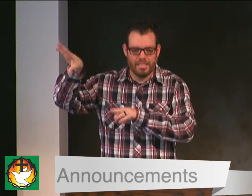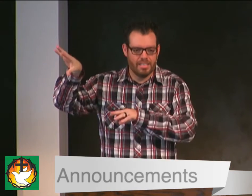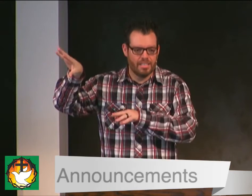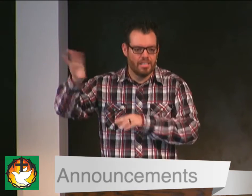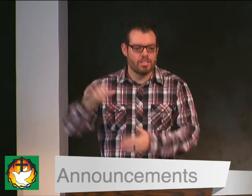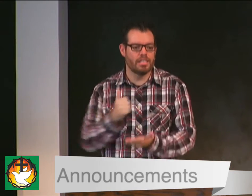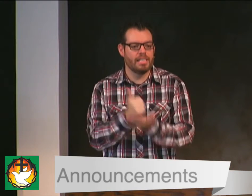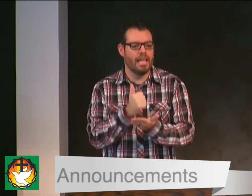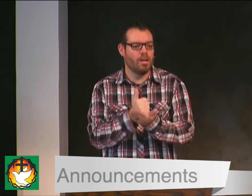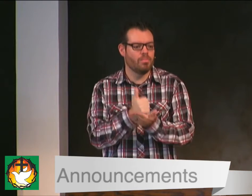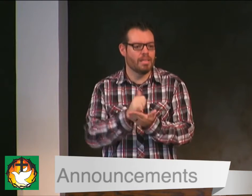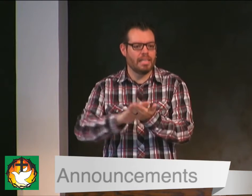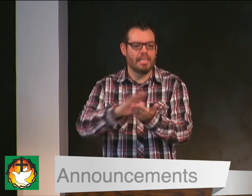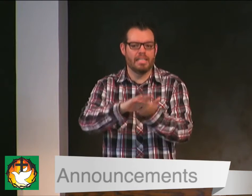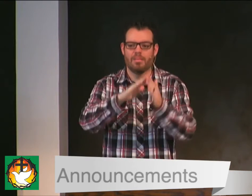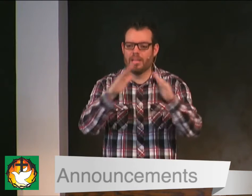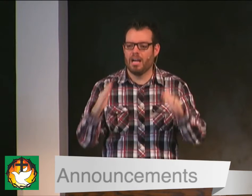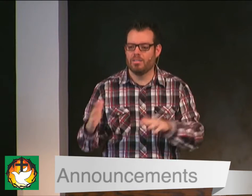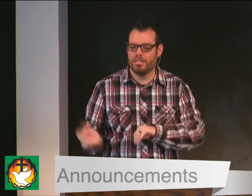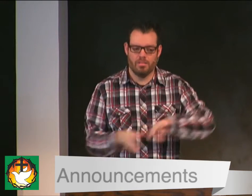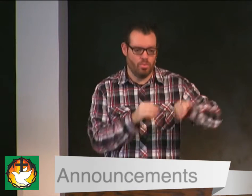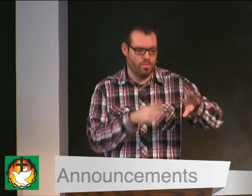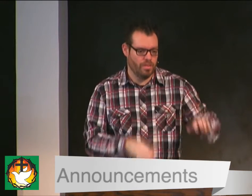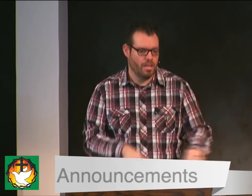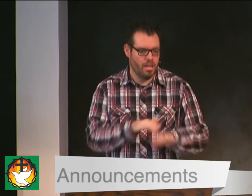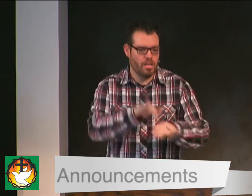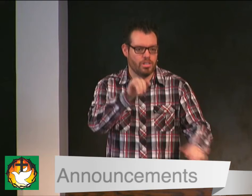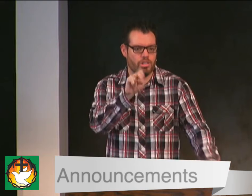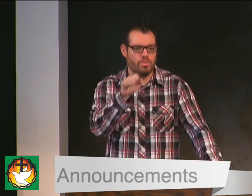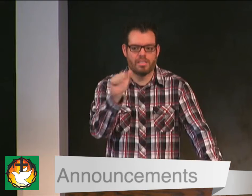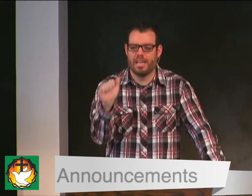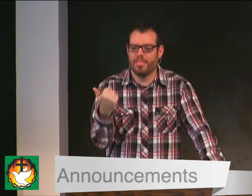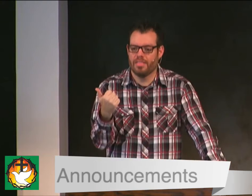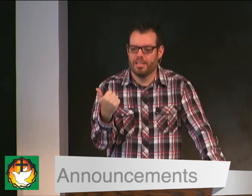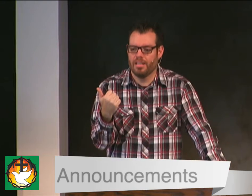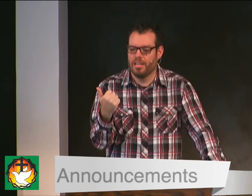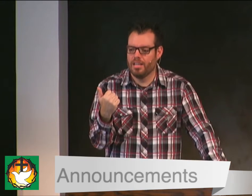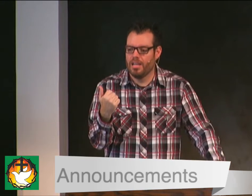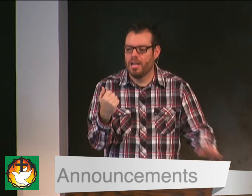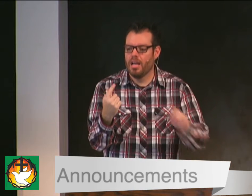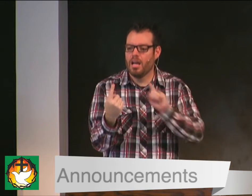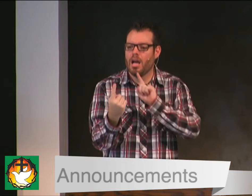moving, so they need help cleaning up the house to move on June 10th.